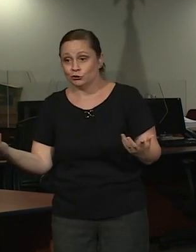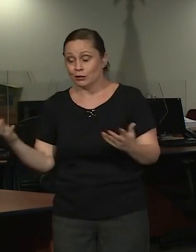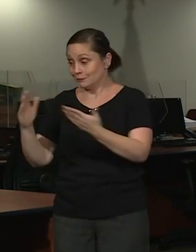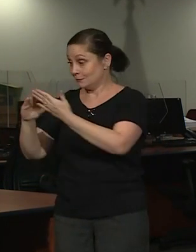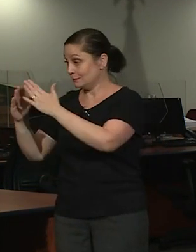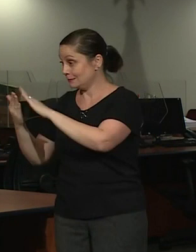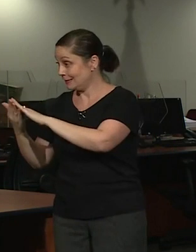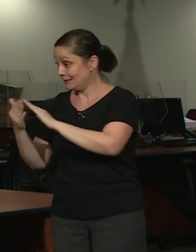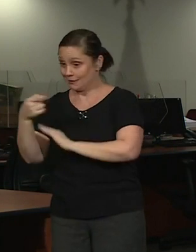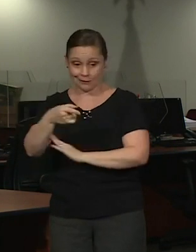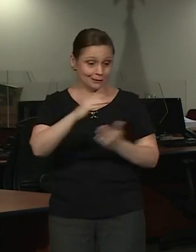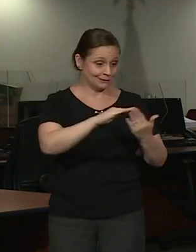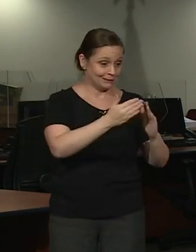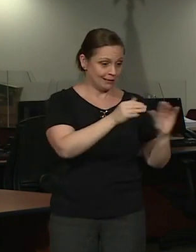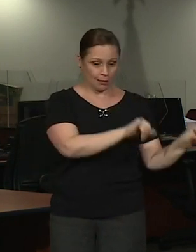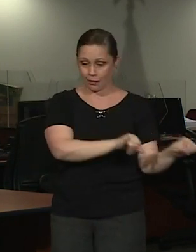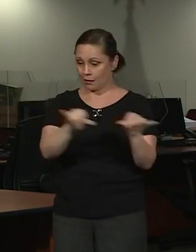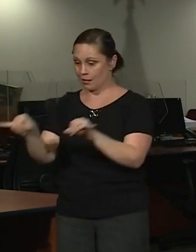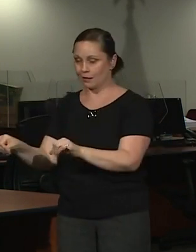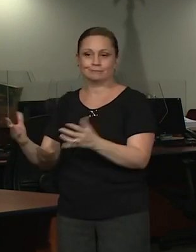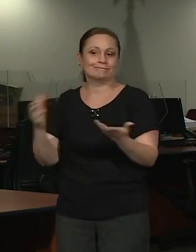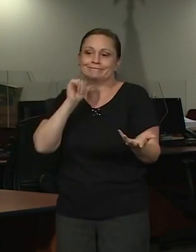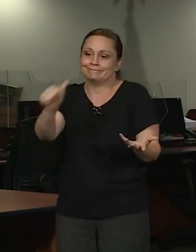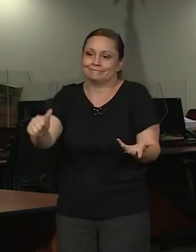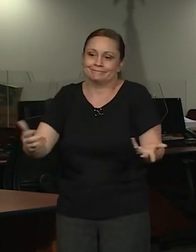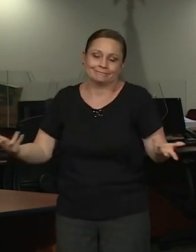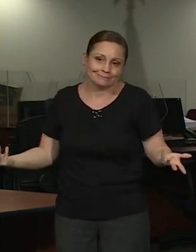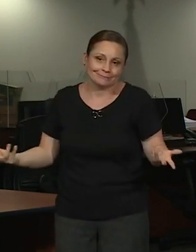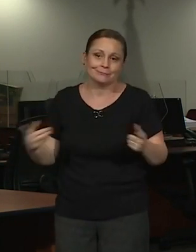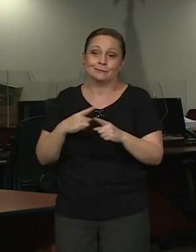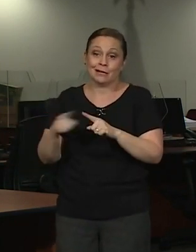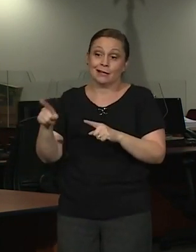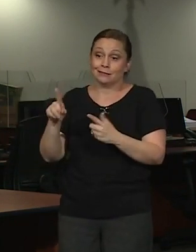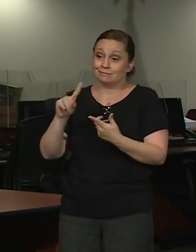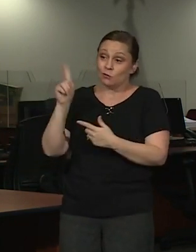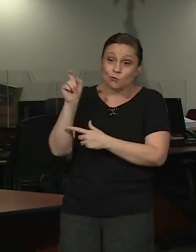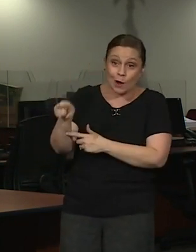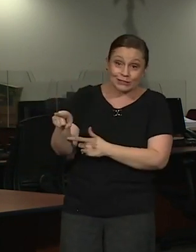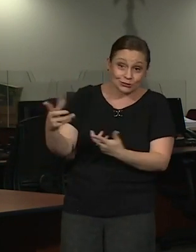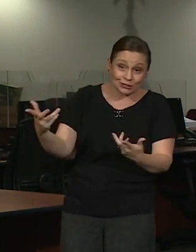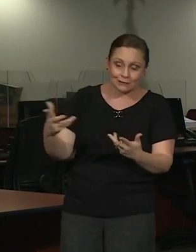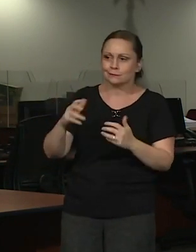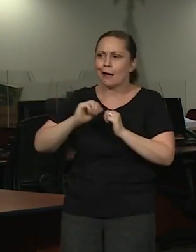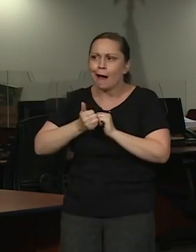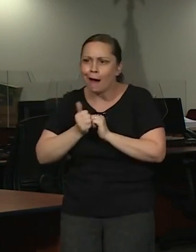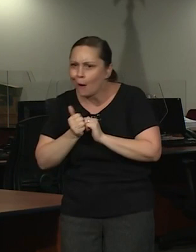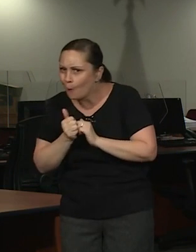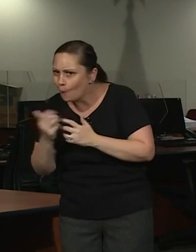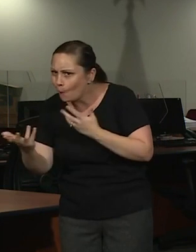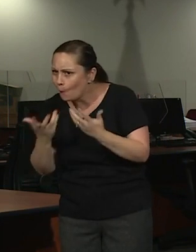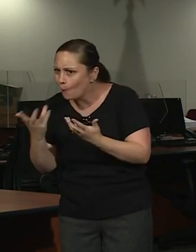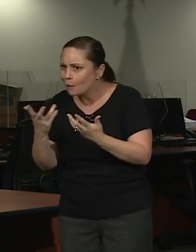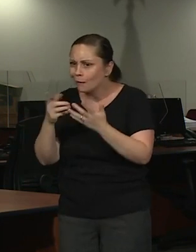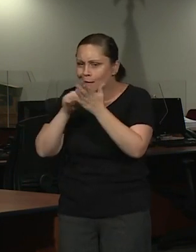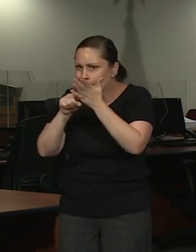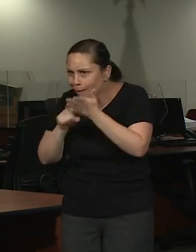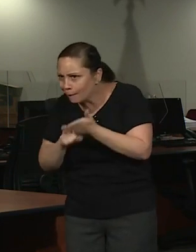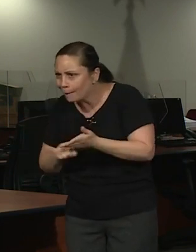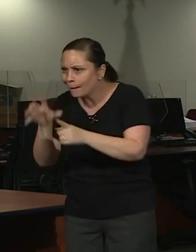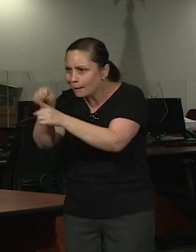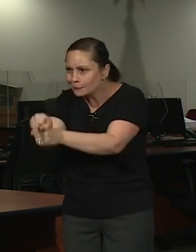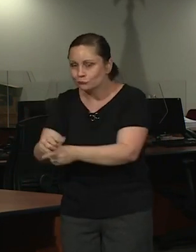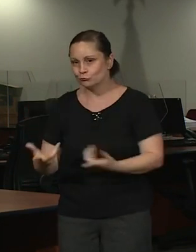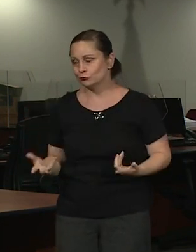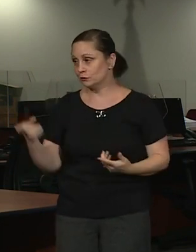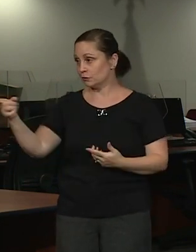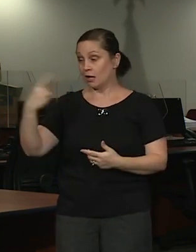alike, but of course you still have the question of enforcement that needs to be answered. We've heard some hospitals are already